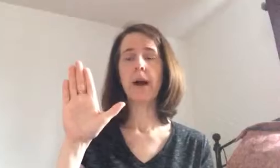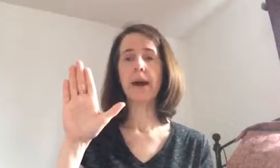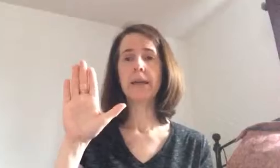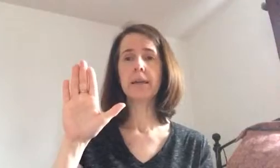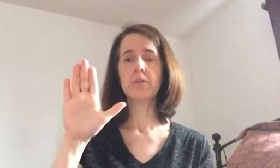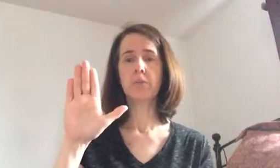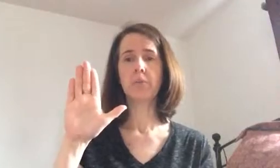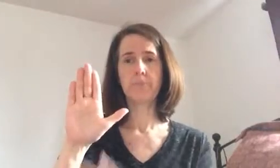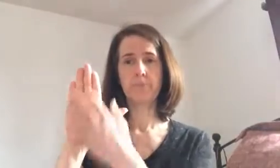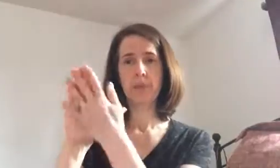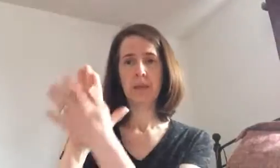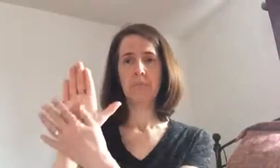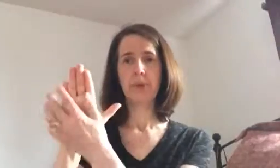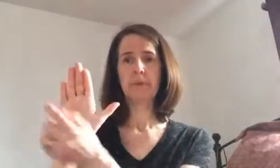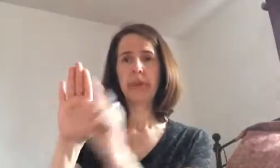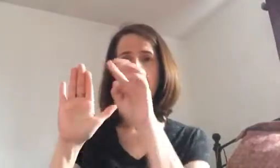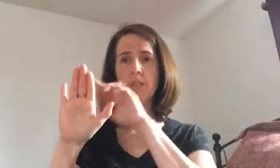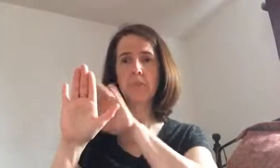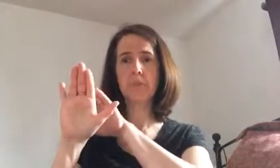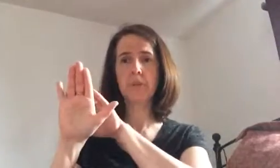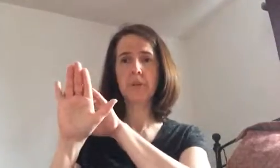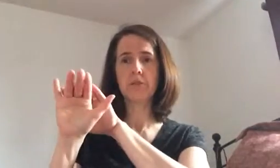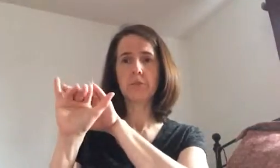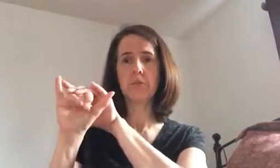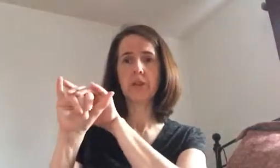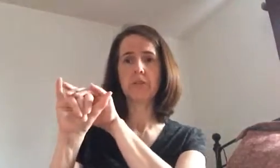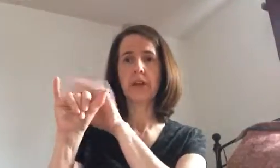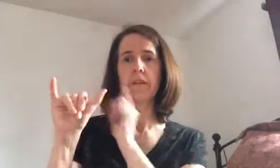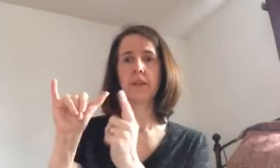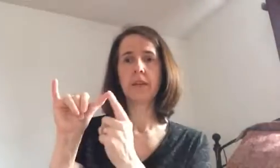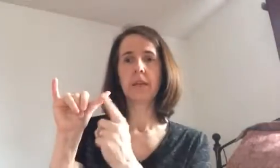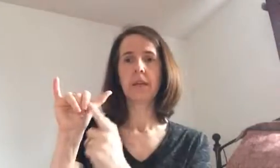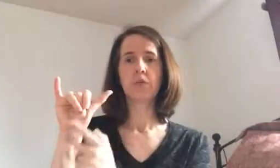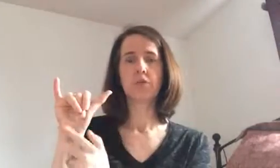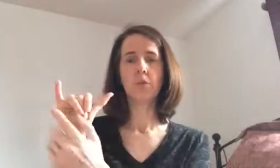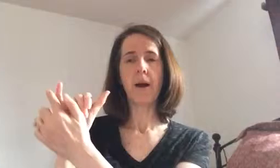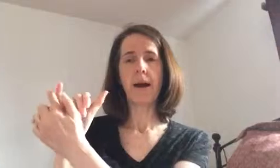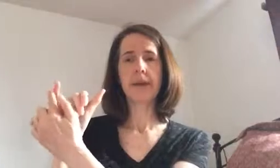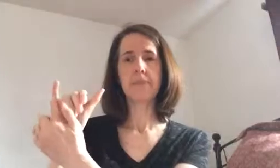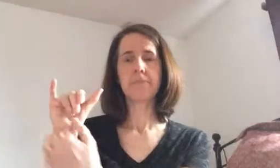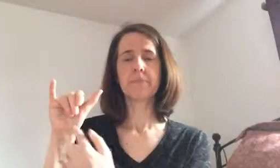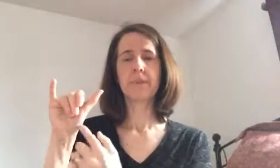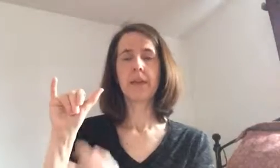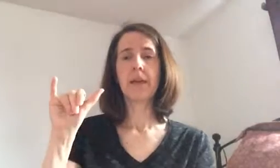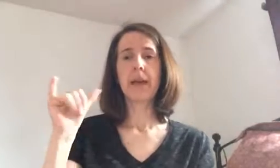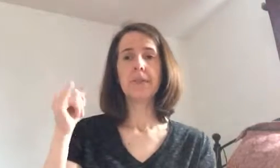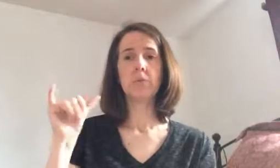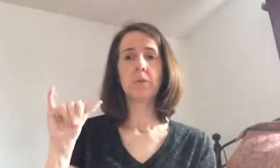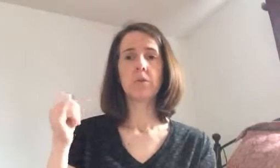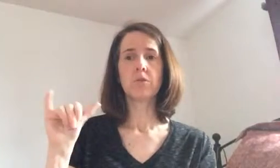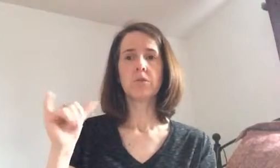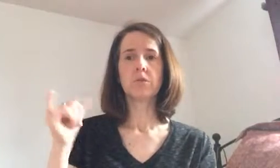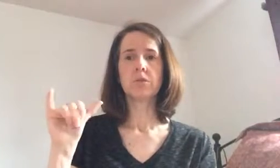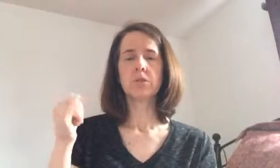Y. So basic hand shape, put these 3 fingers down. Here's your Y. And then we